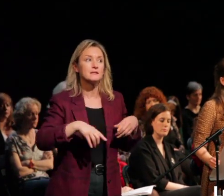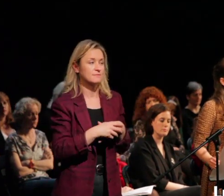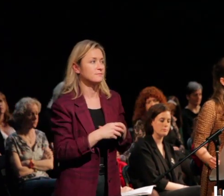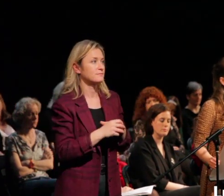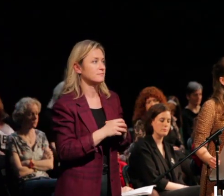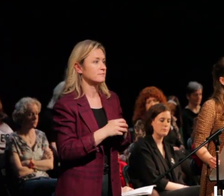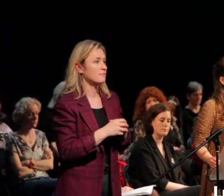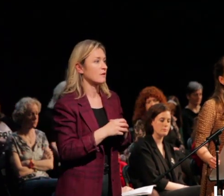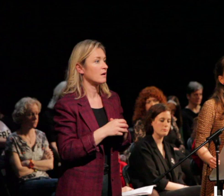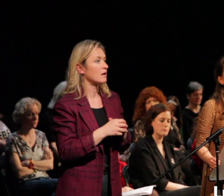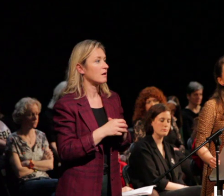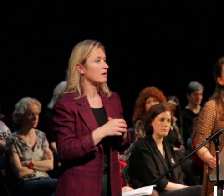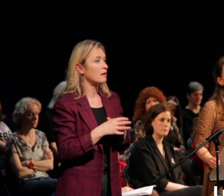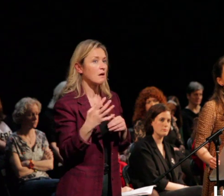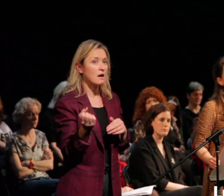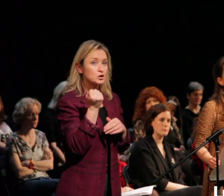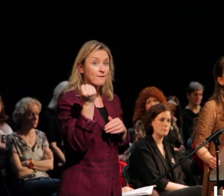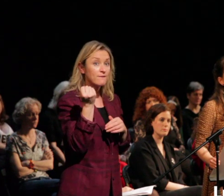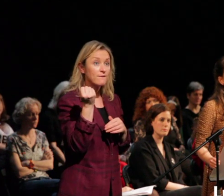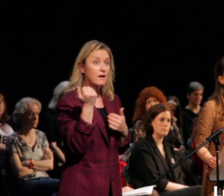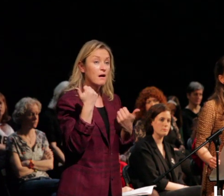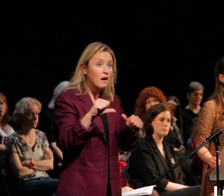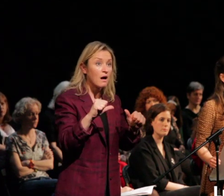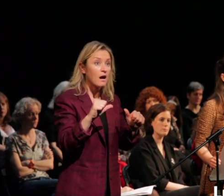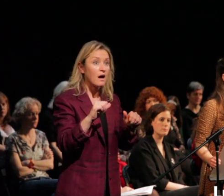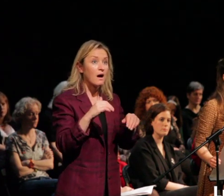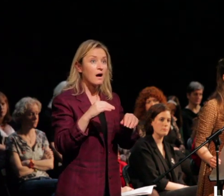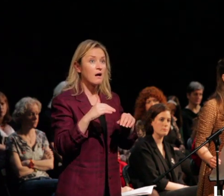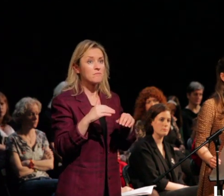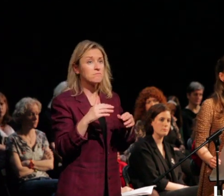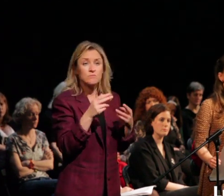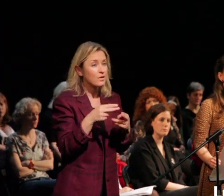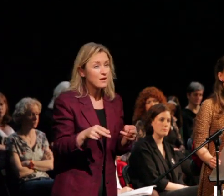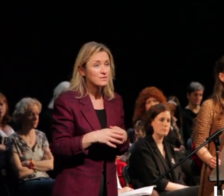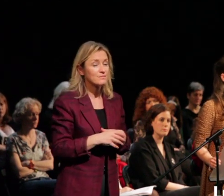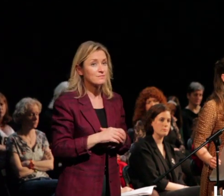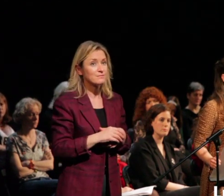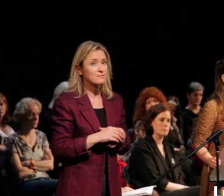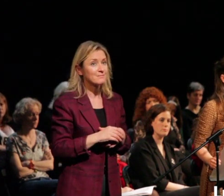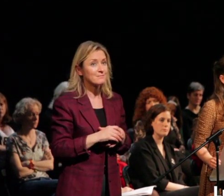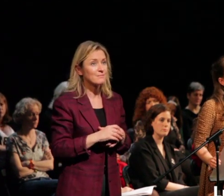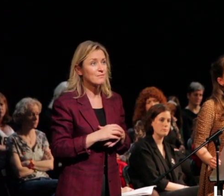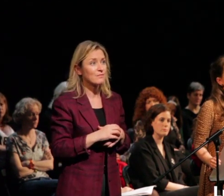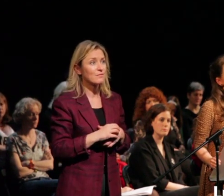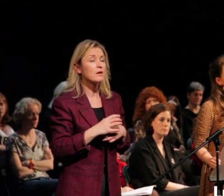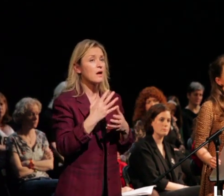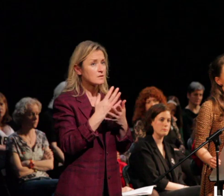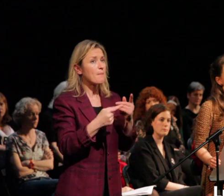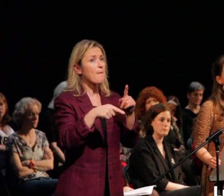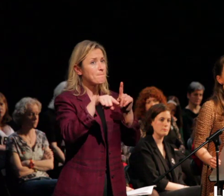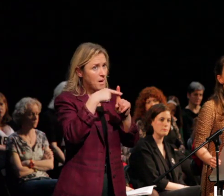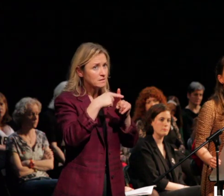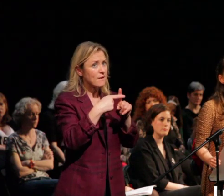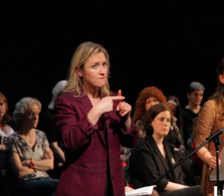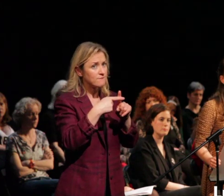overwhelmingly, it had not achieved the results that it should have done. There were some definite positive outcomes, but